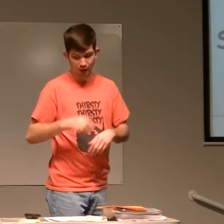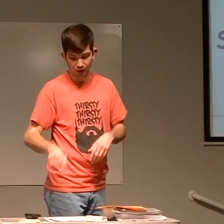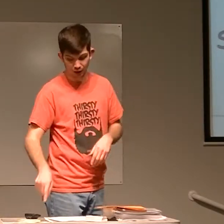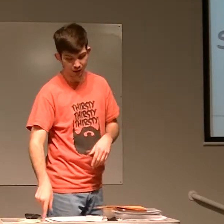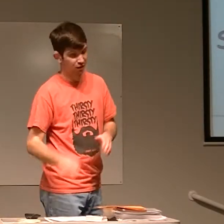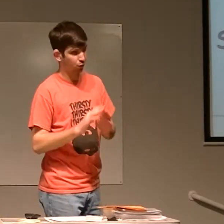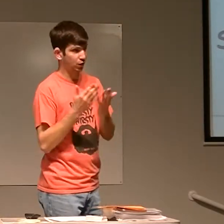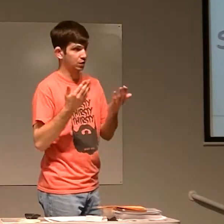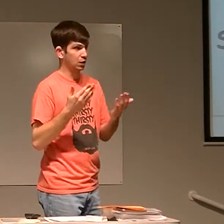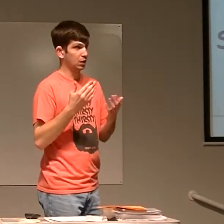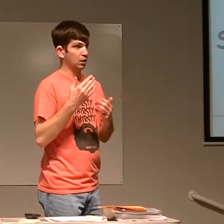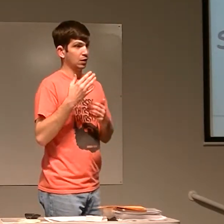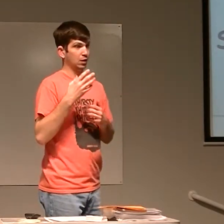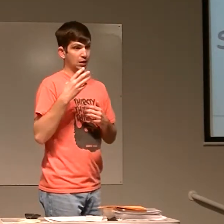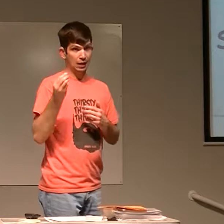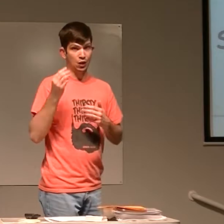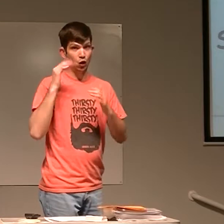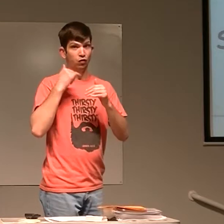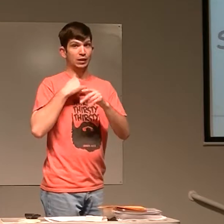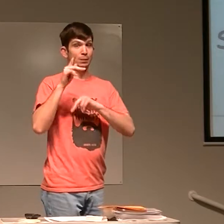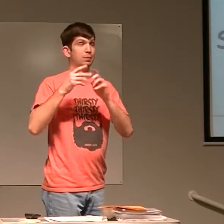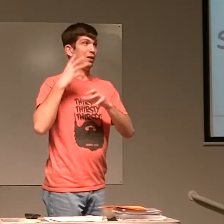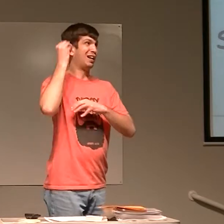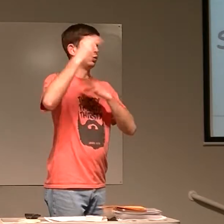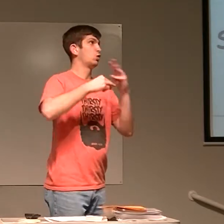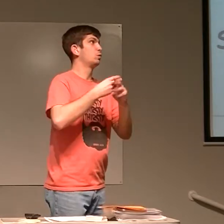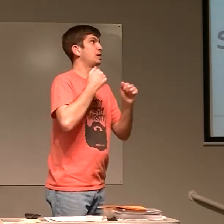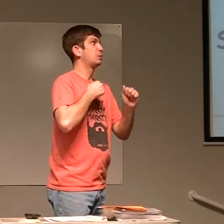be in these books. And hopefully the people out of the world will be able to